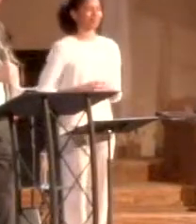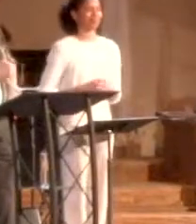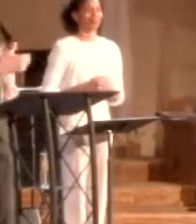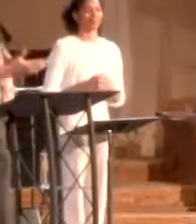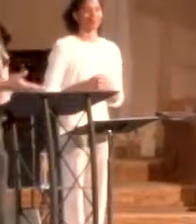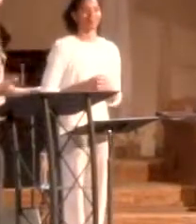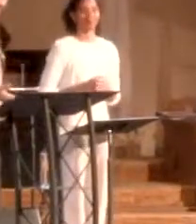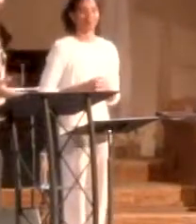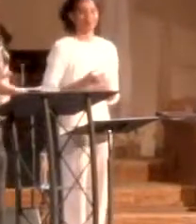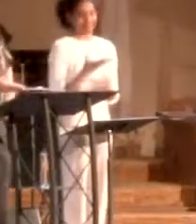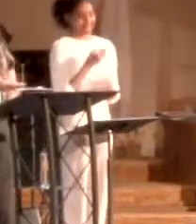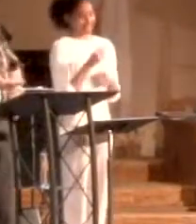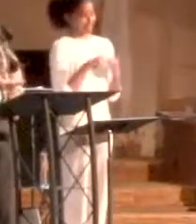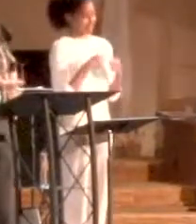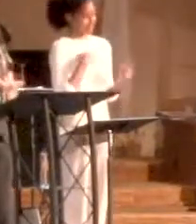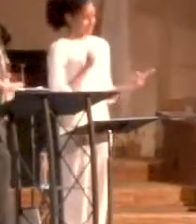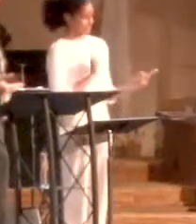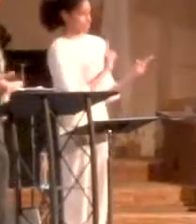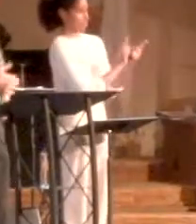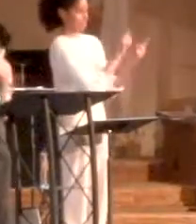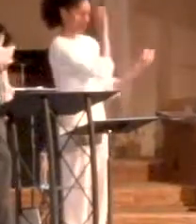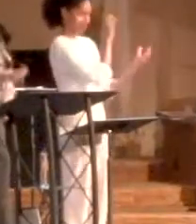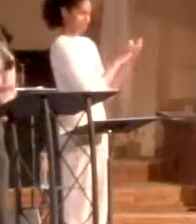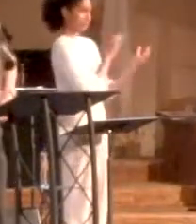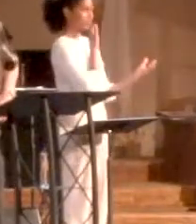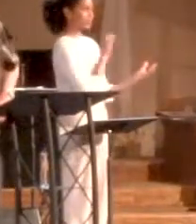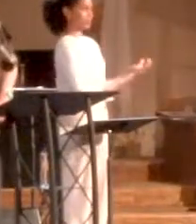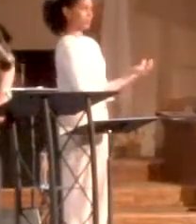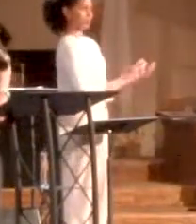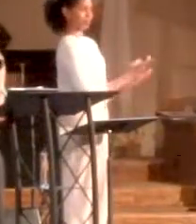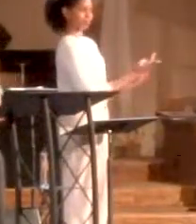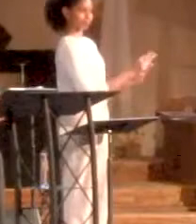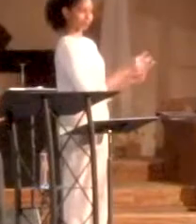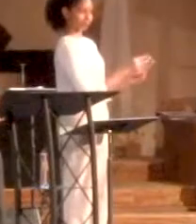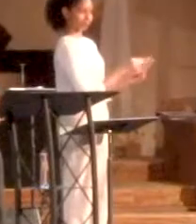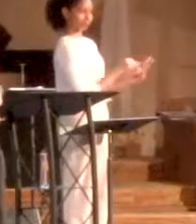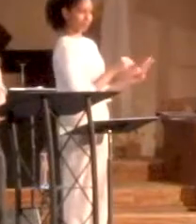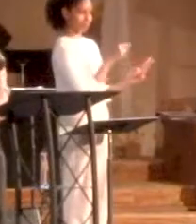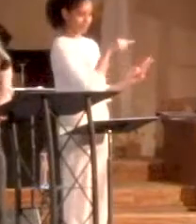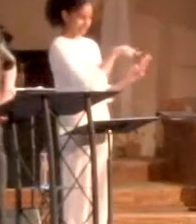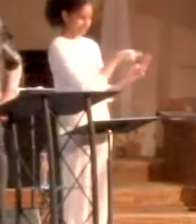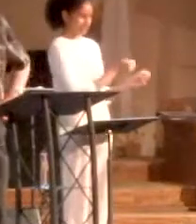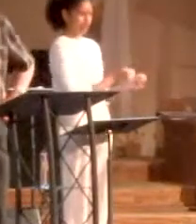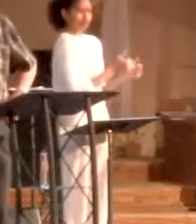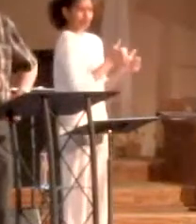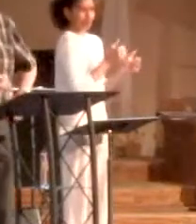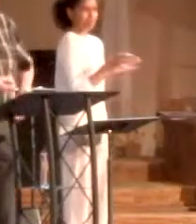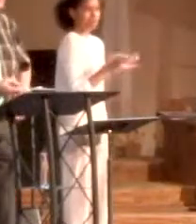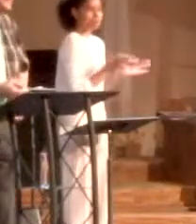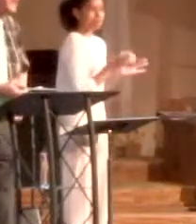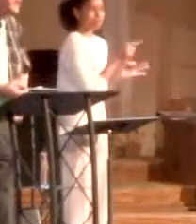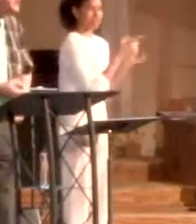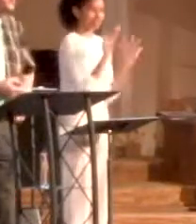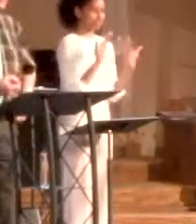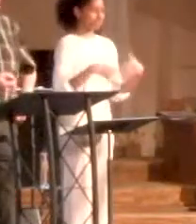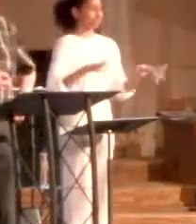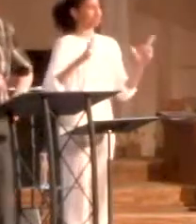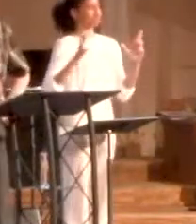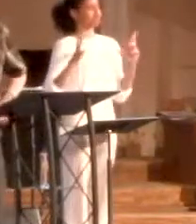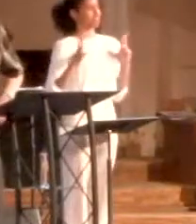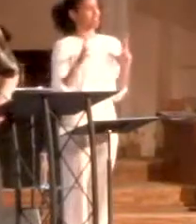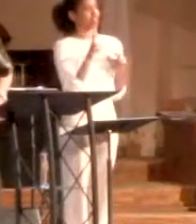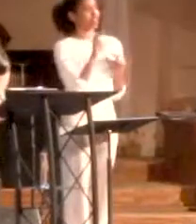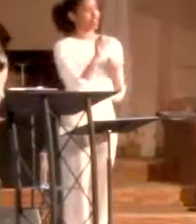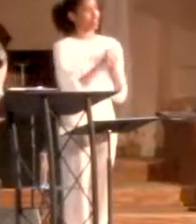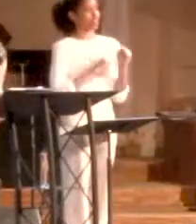And as I met this couple, he quickly explained that he retired after 30 years with the